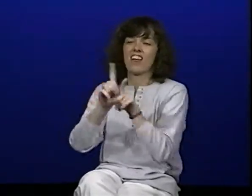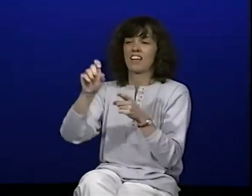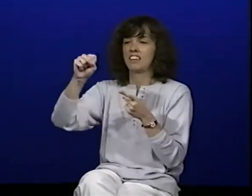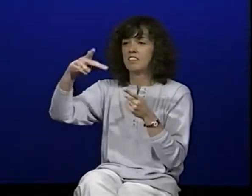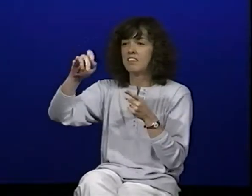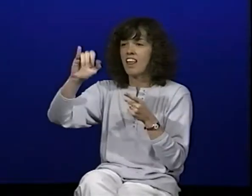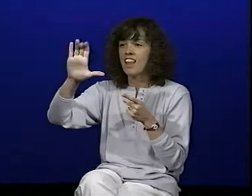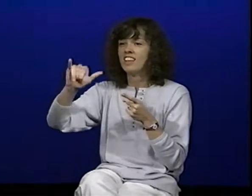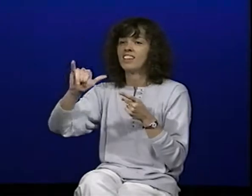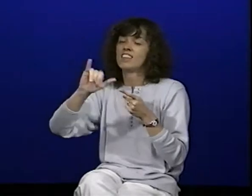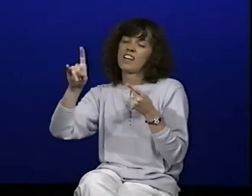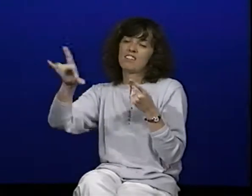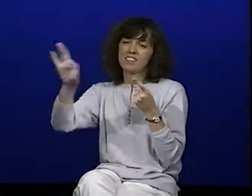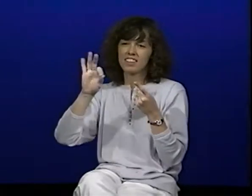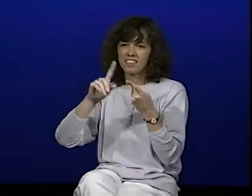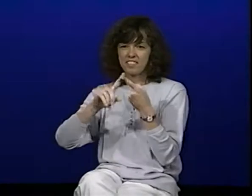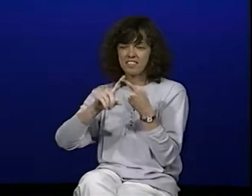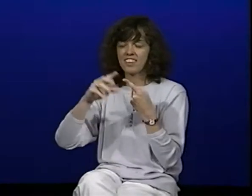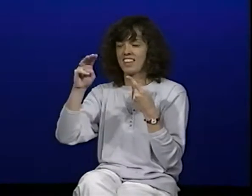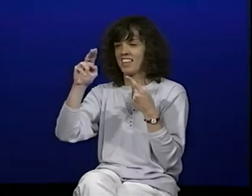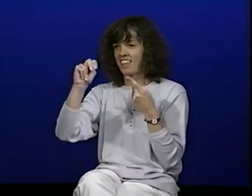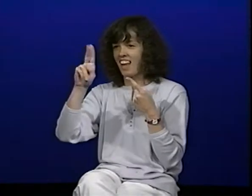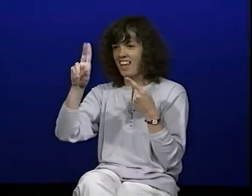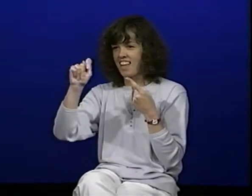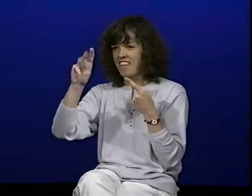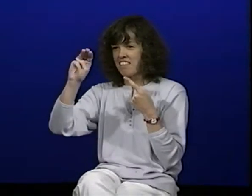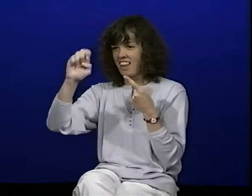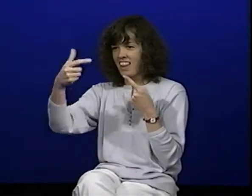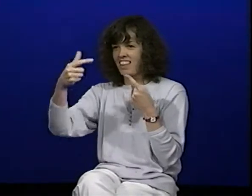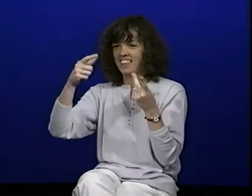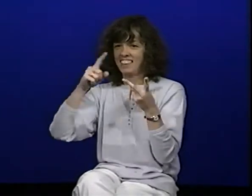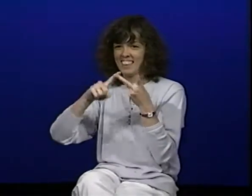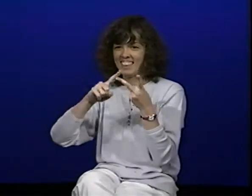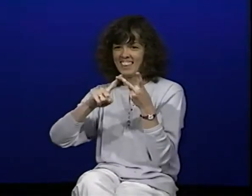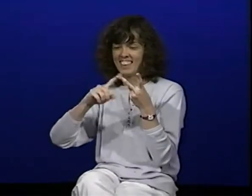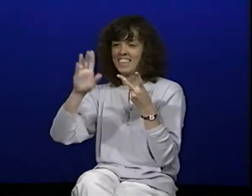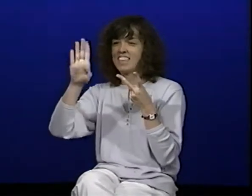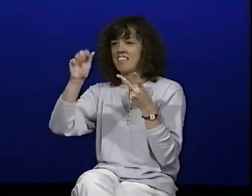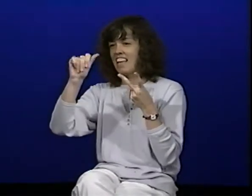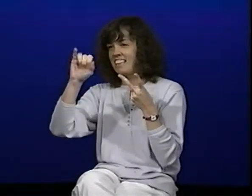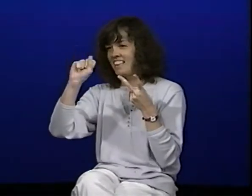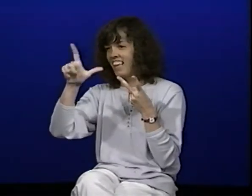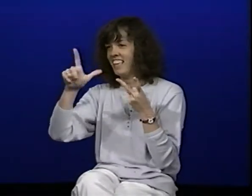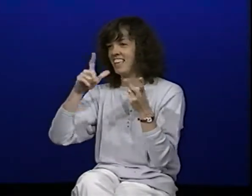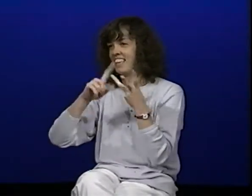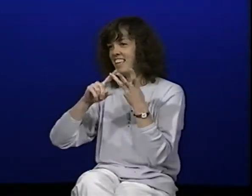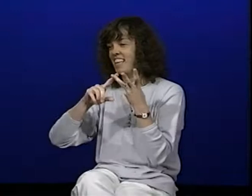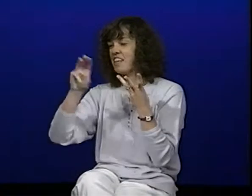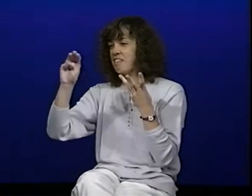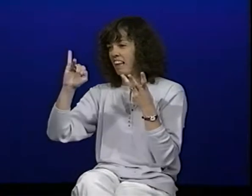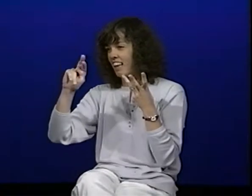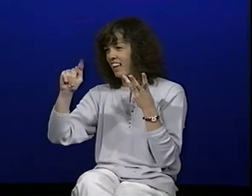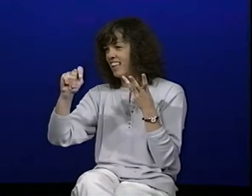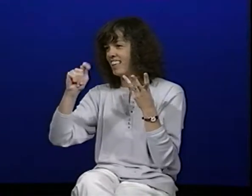And you pick the fragrances and spices that you like. You might choose nutmeg, basil,